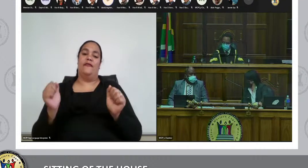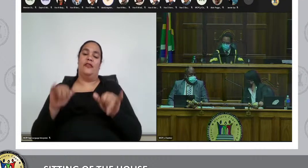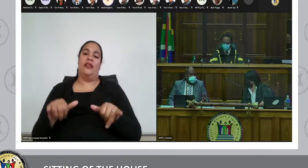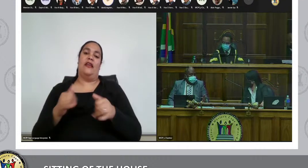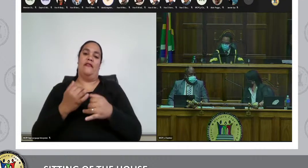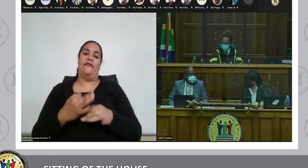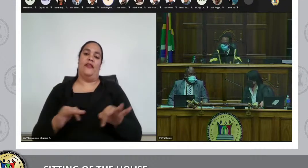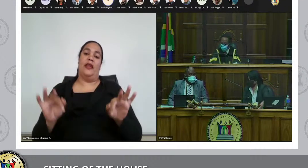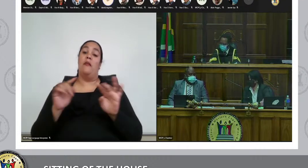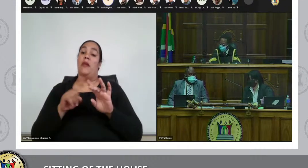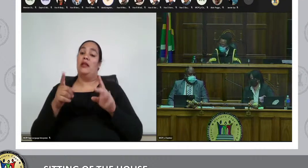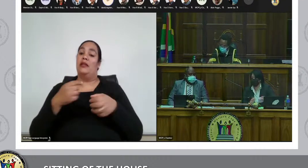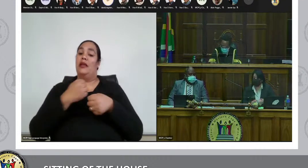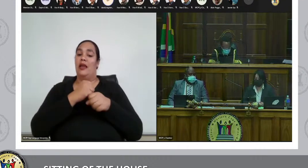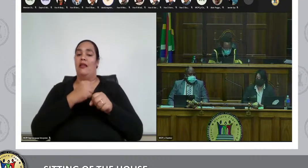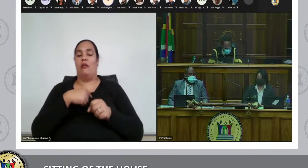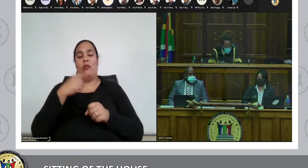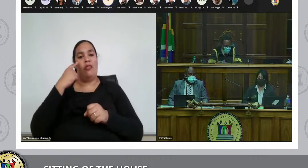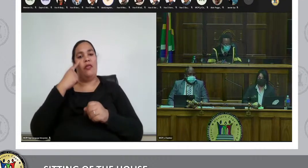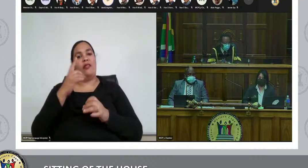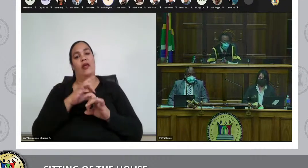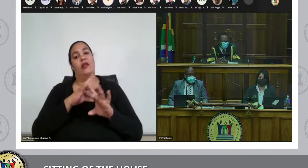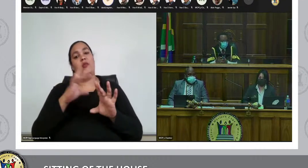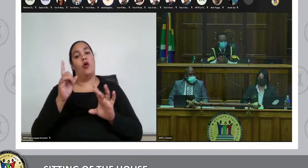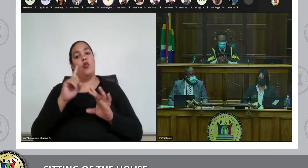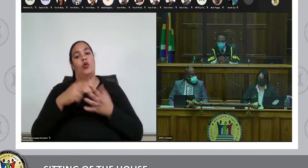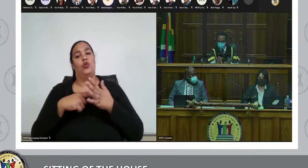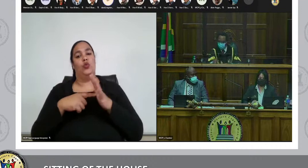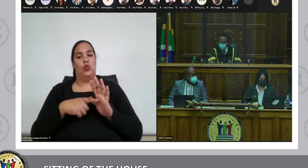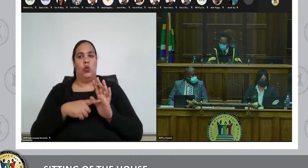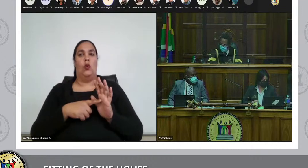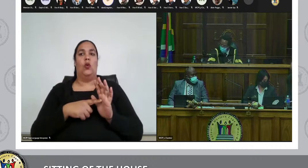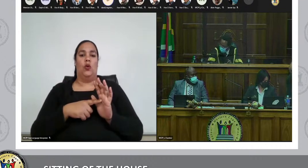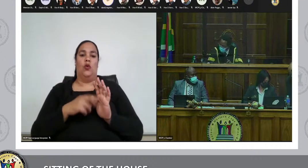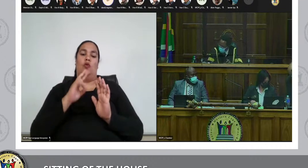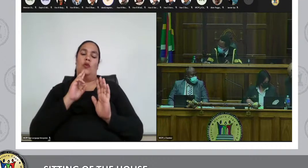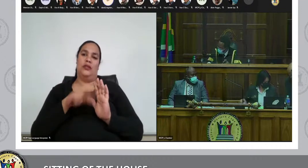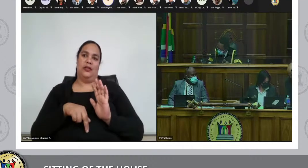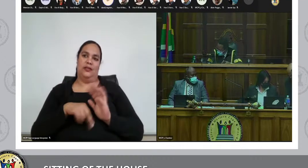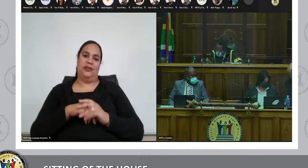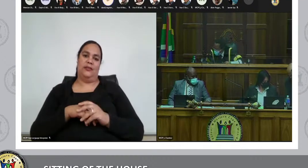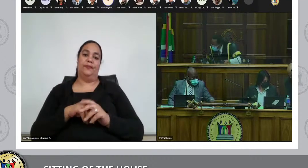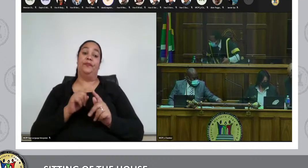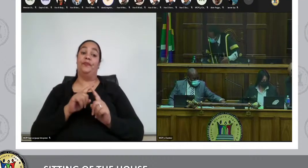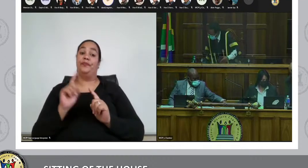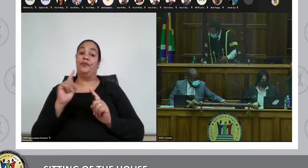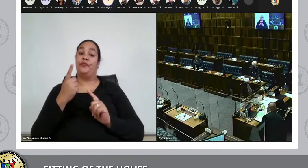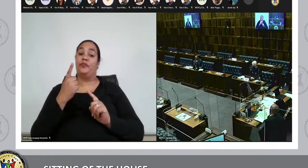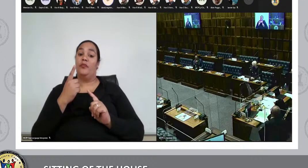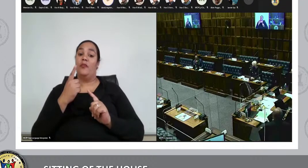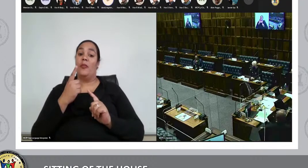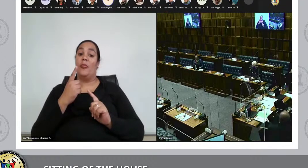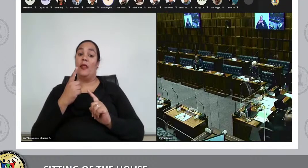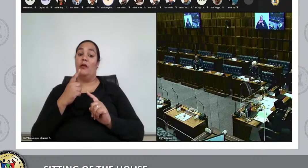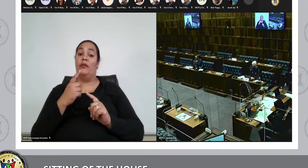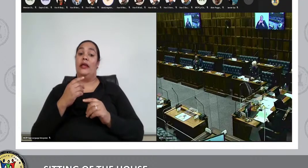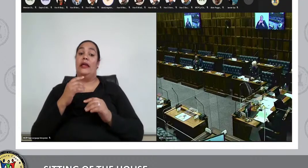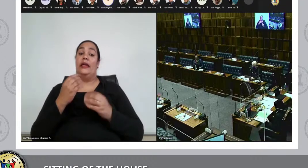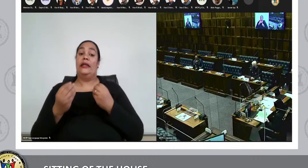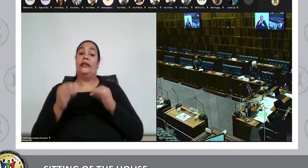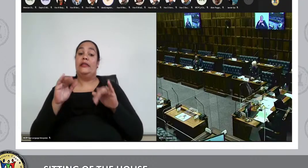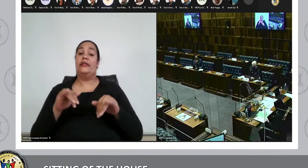those campaigns, I think, began to show results. The first burst of the Kids Stay Free